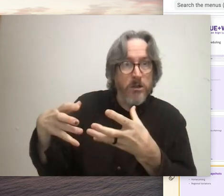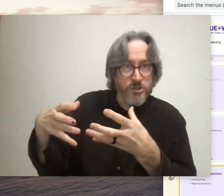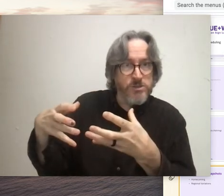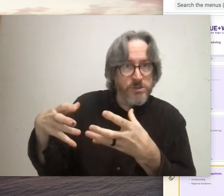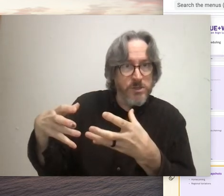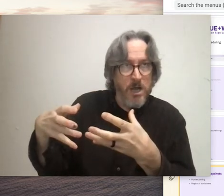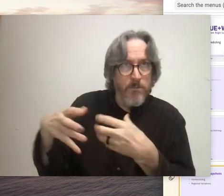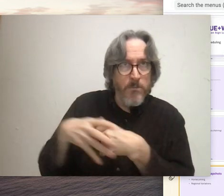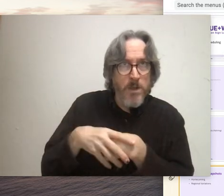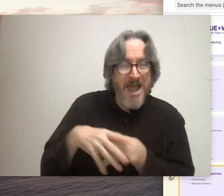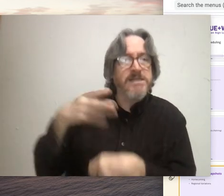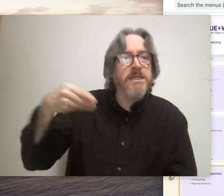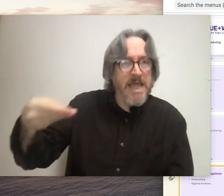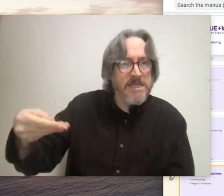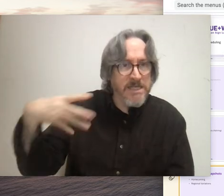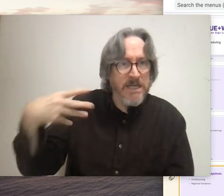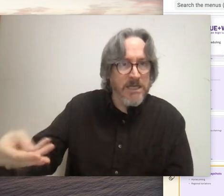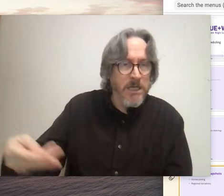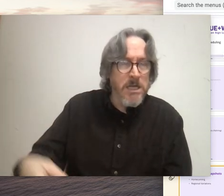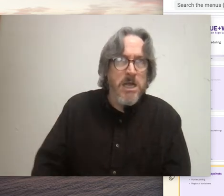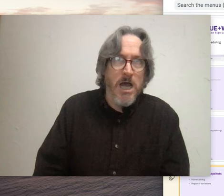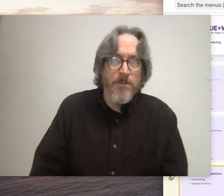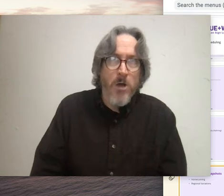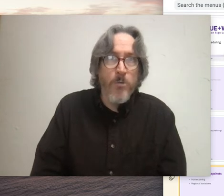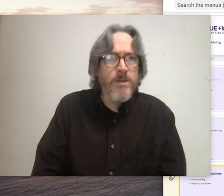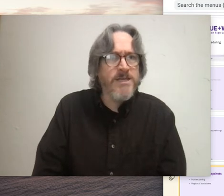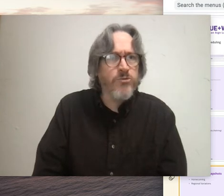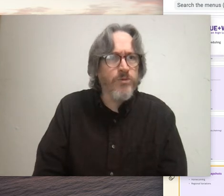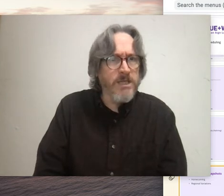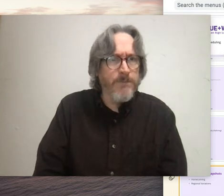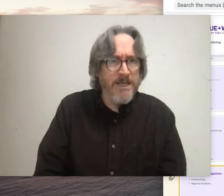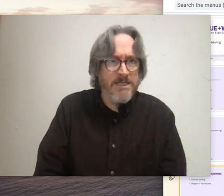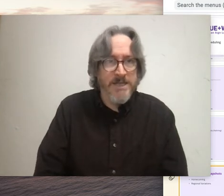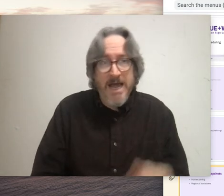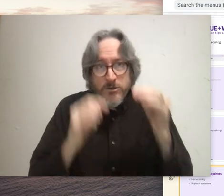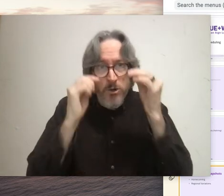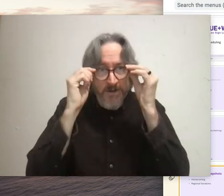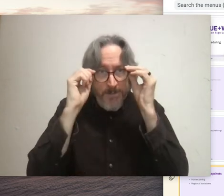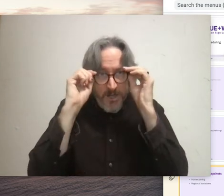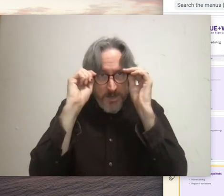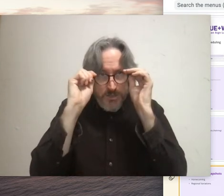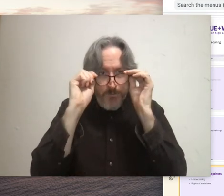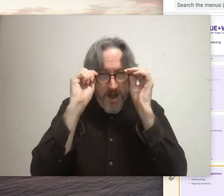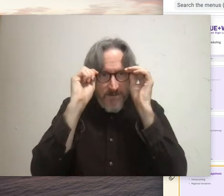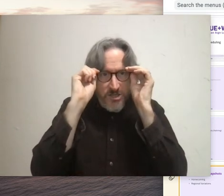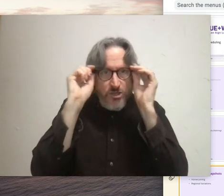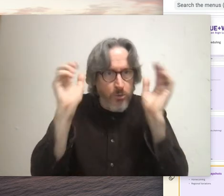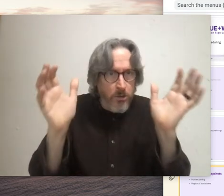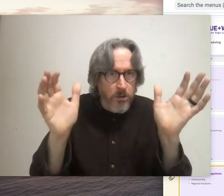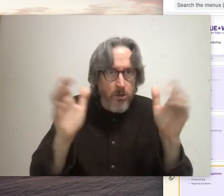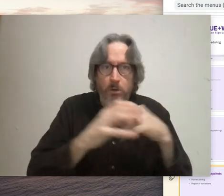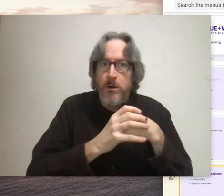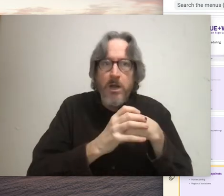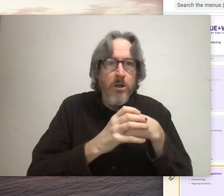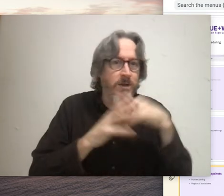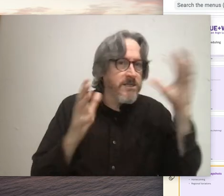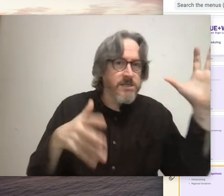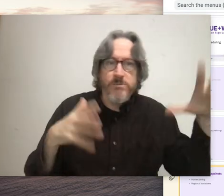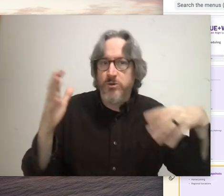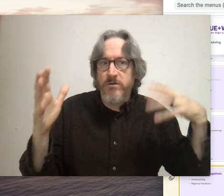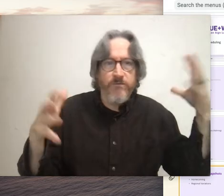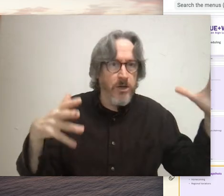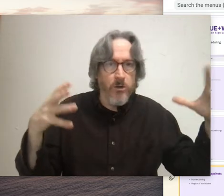the cultures has a legacy, homecoming is a really big deal. Now, I don't know if anybody went to a private school or